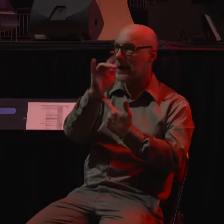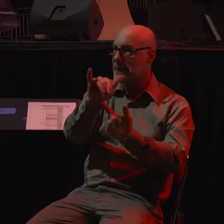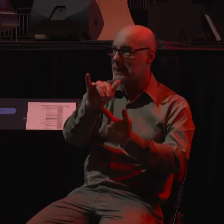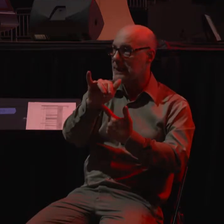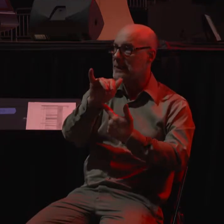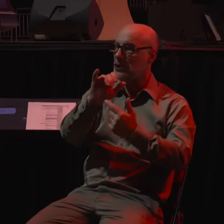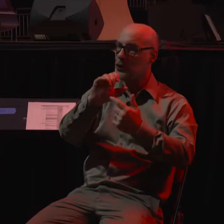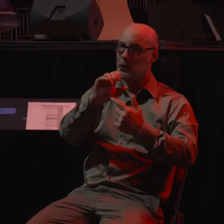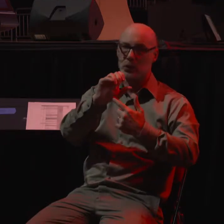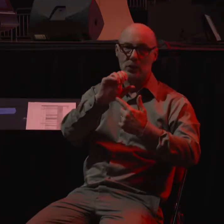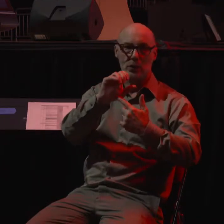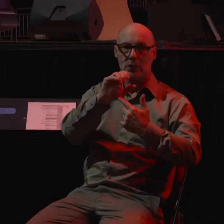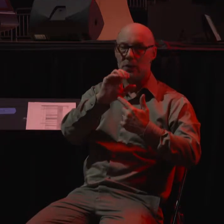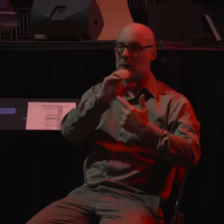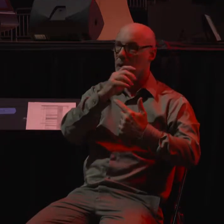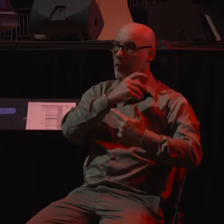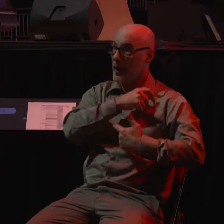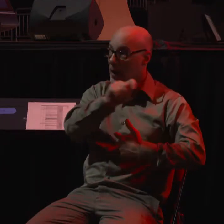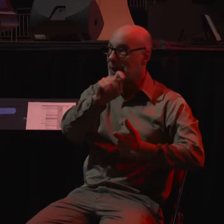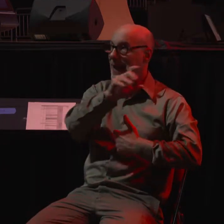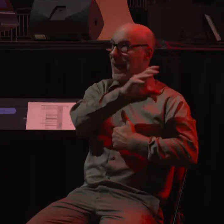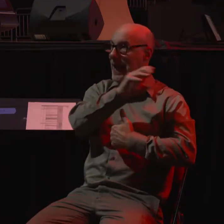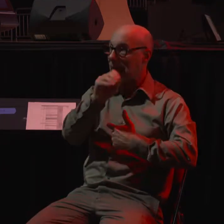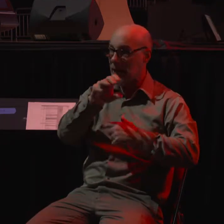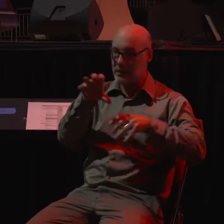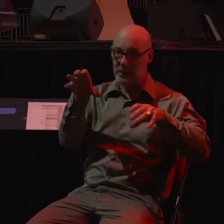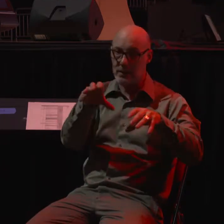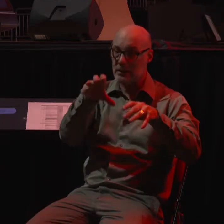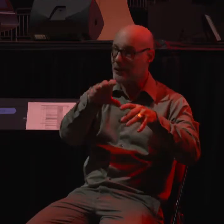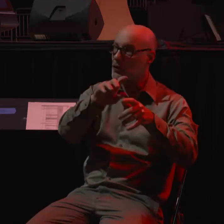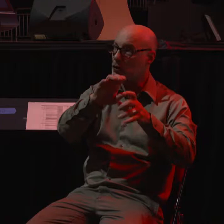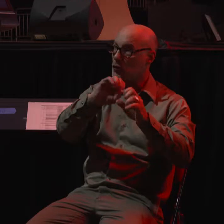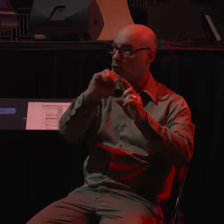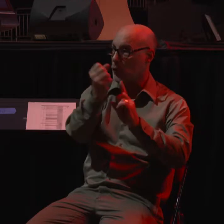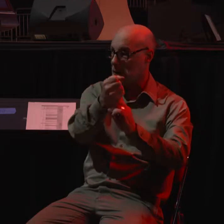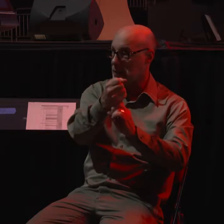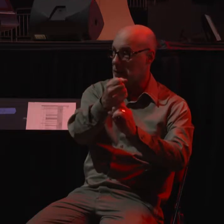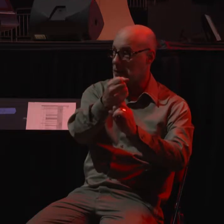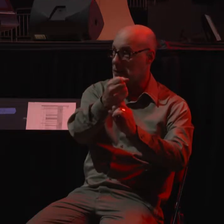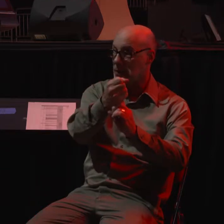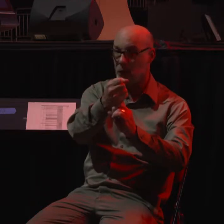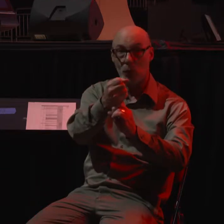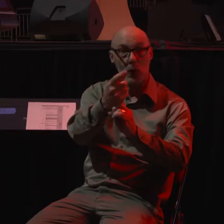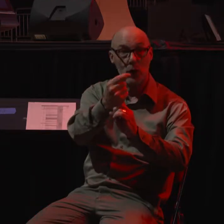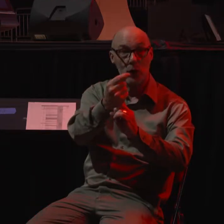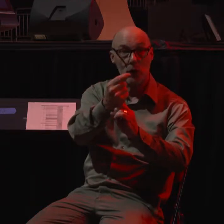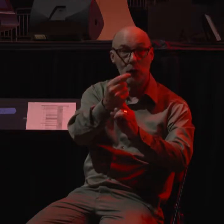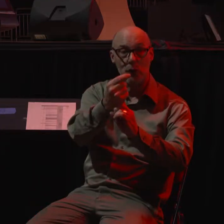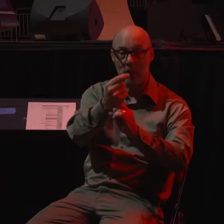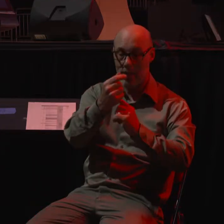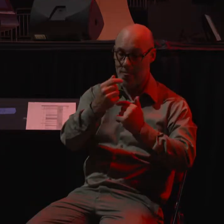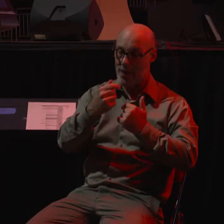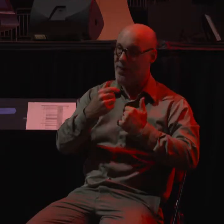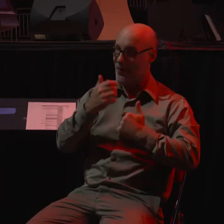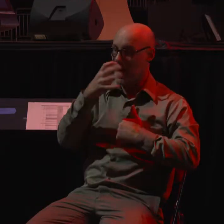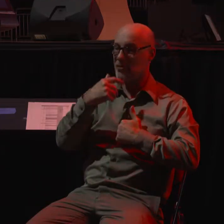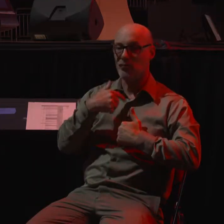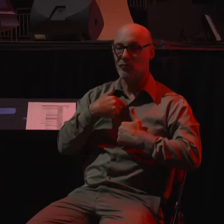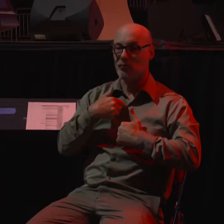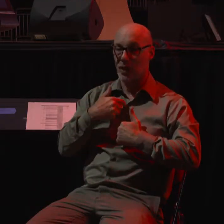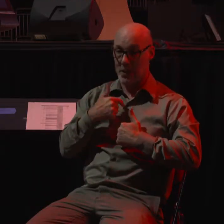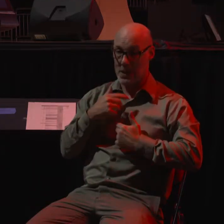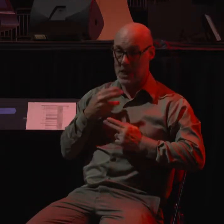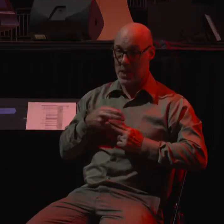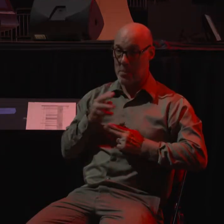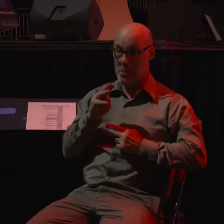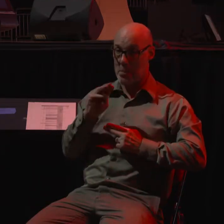impressed by what he discovered that he decided to change his name to Martin Luther. And he goes back, when he travels back